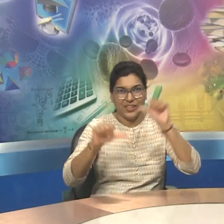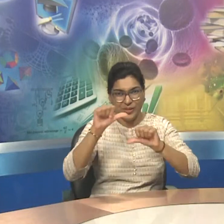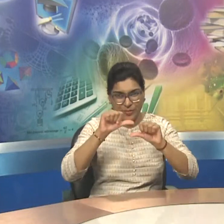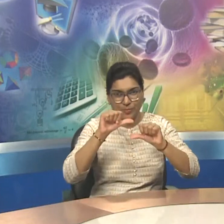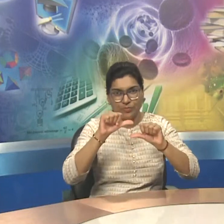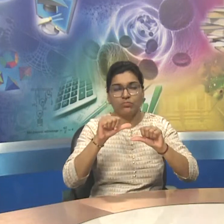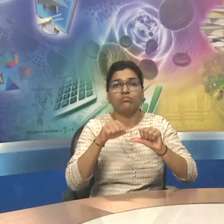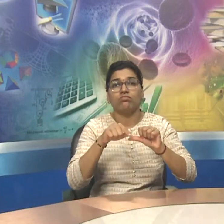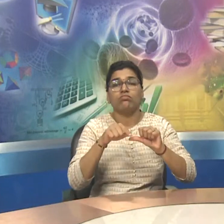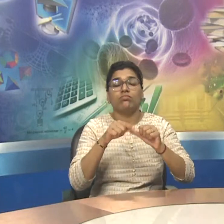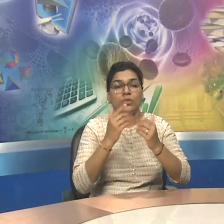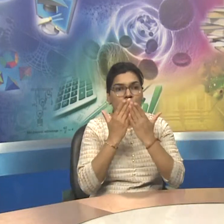5th,